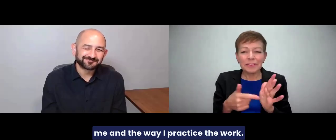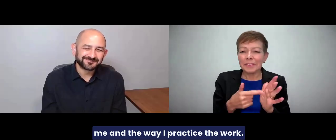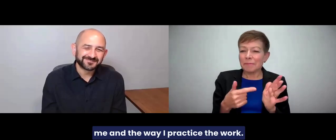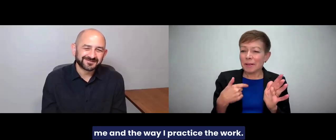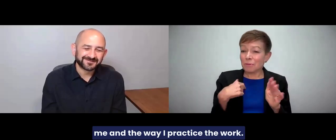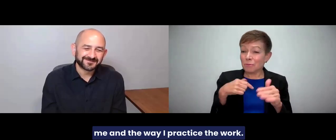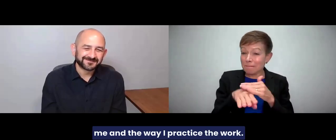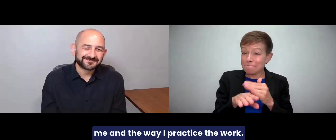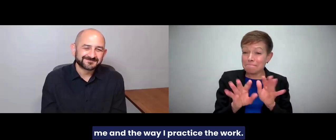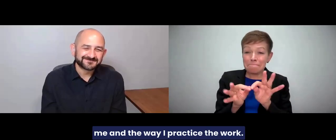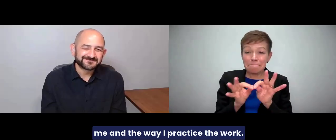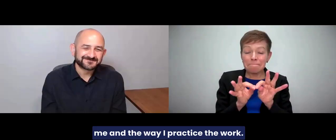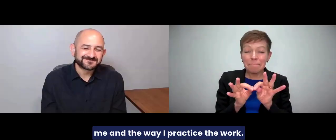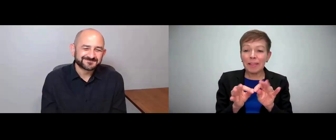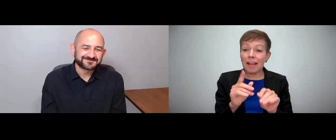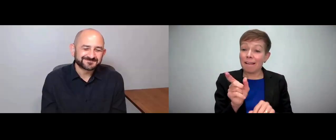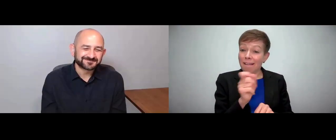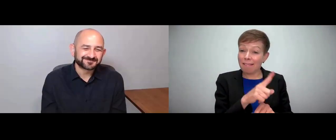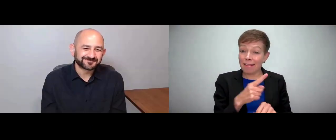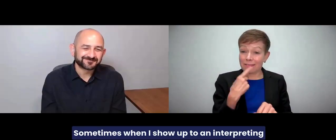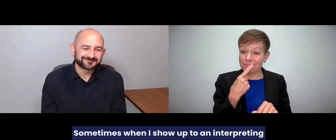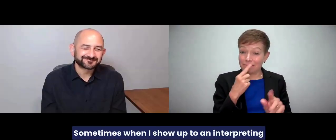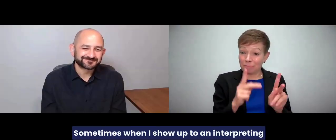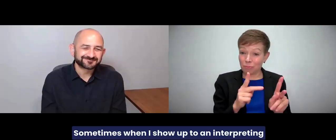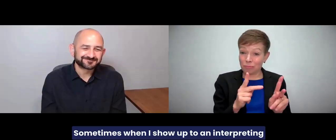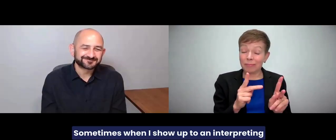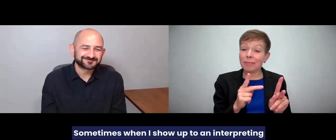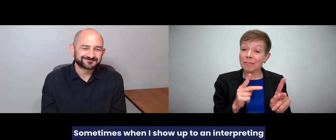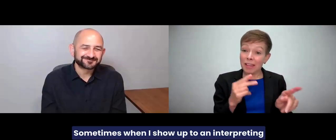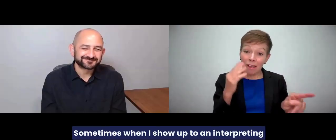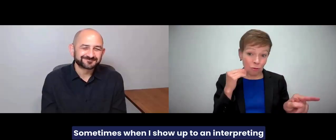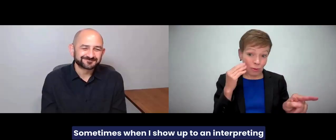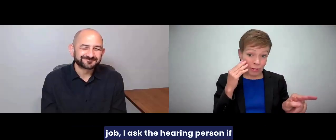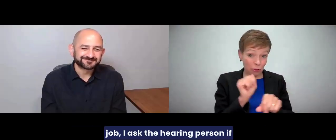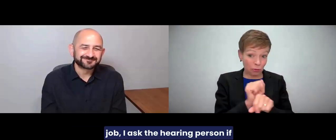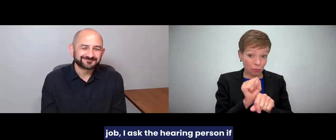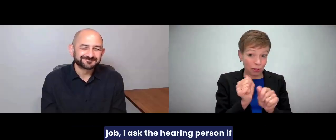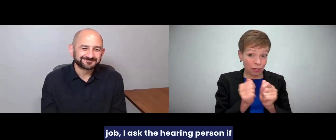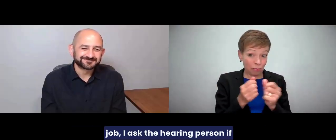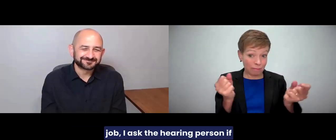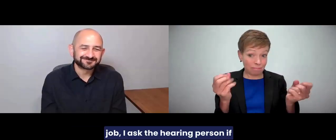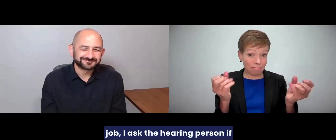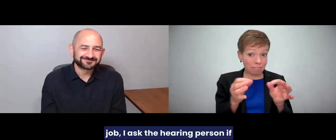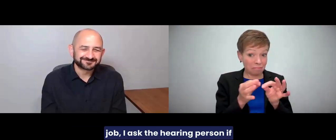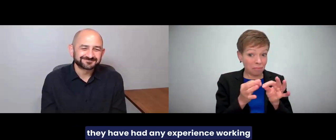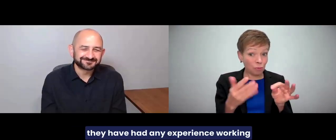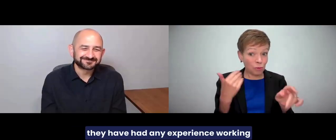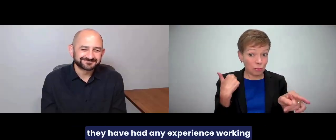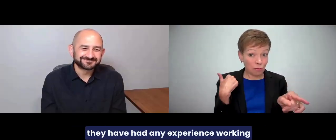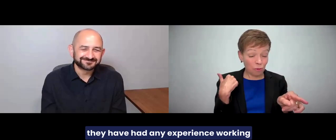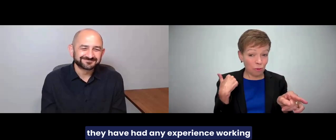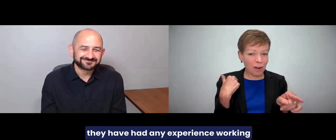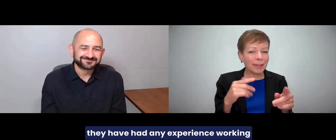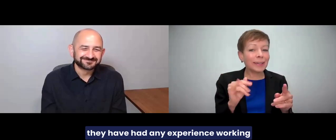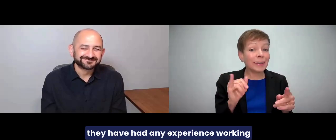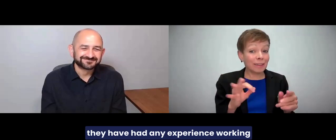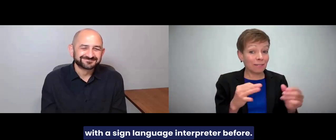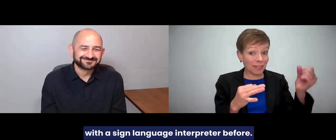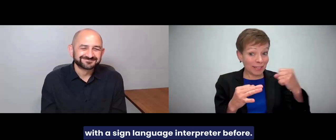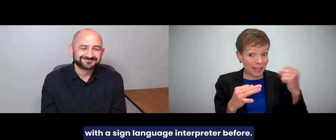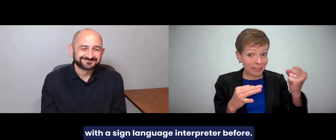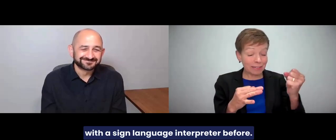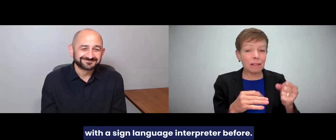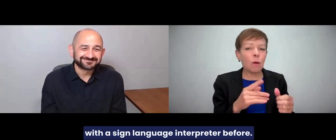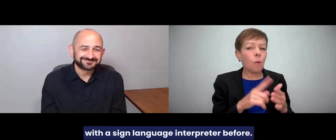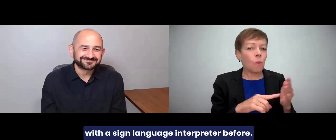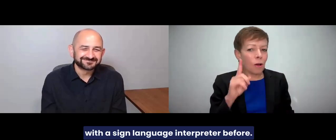understand me and the way I practice the work. Sometimes when I show up to an interpreting job, I ask the hearing person if they have had any experience working with